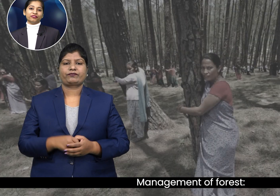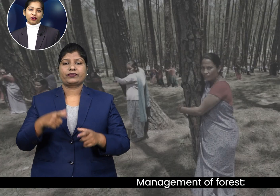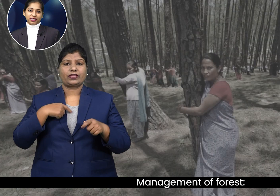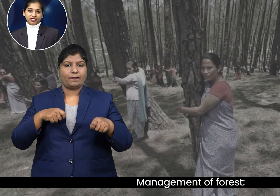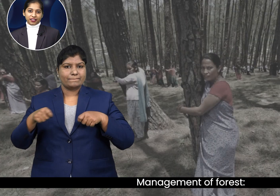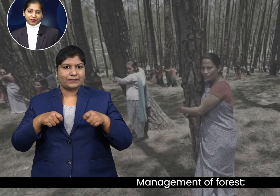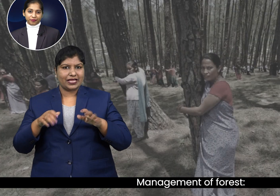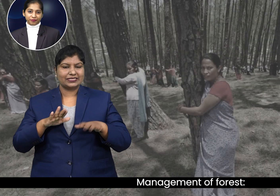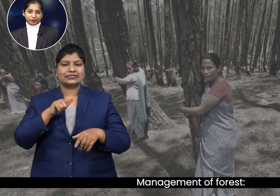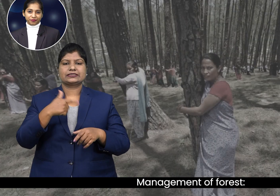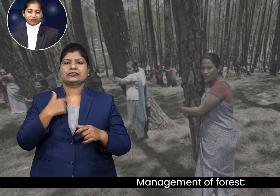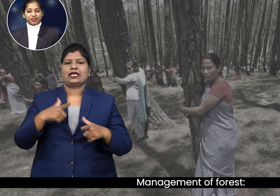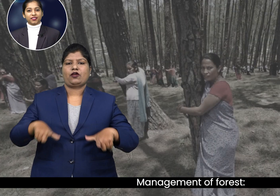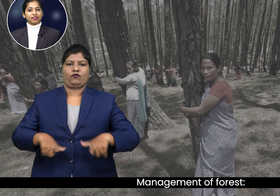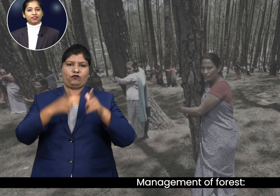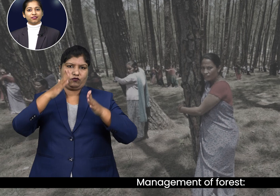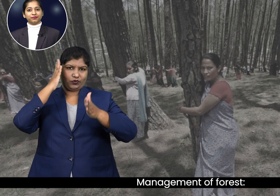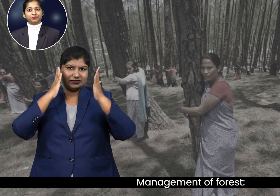Management of forest.